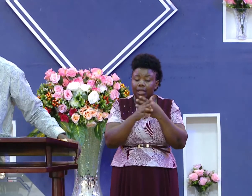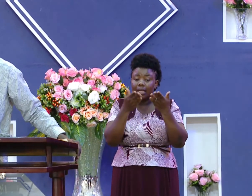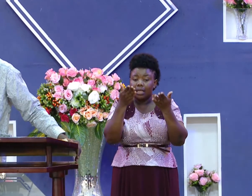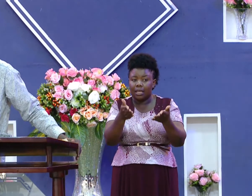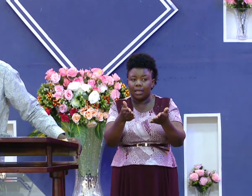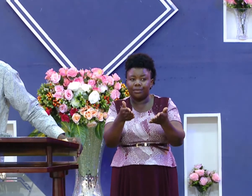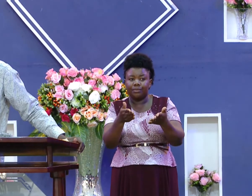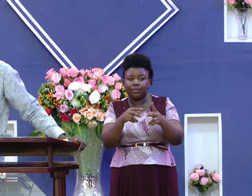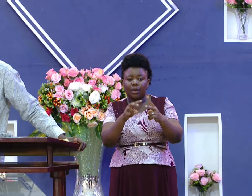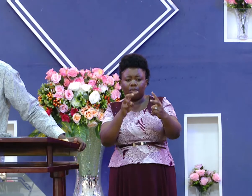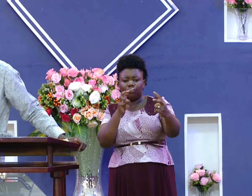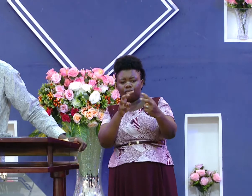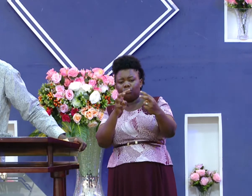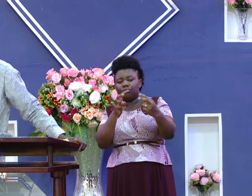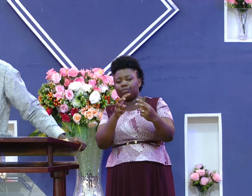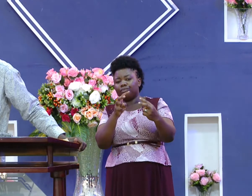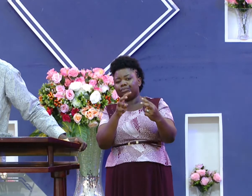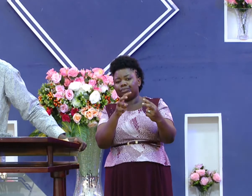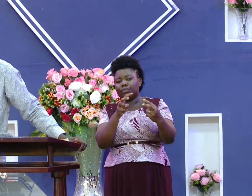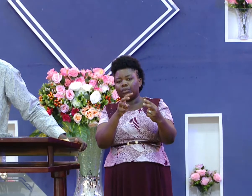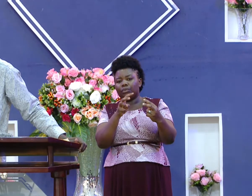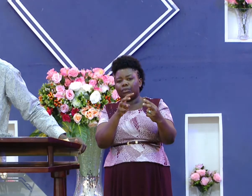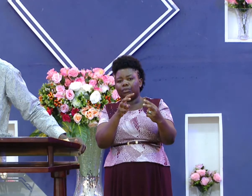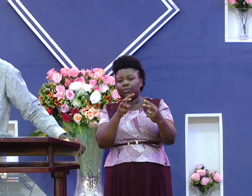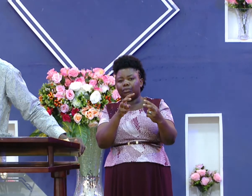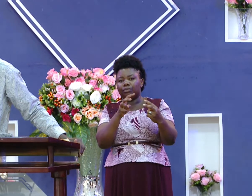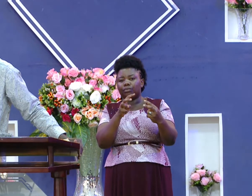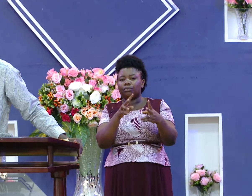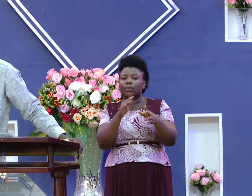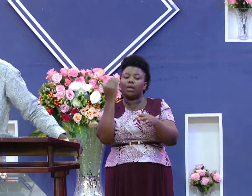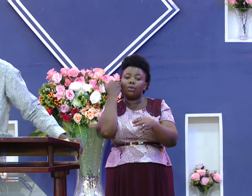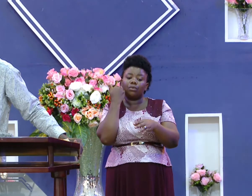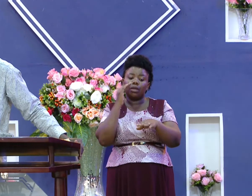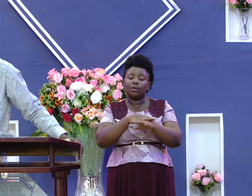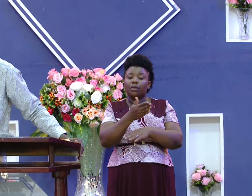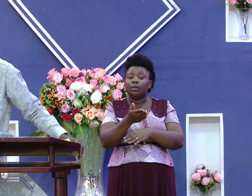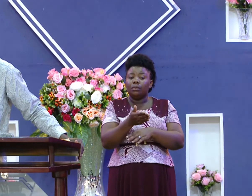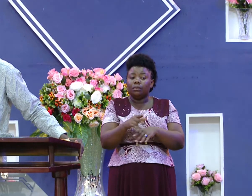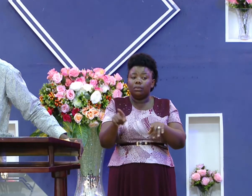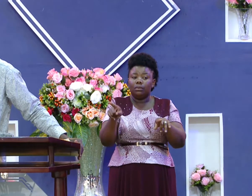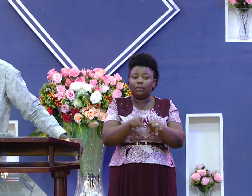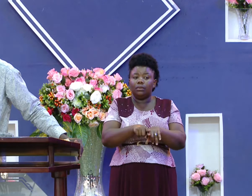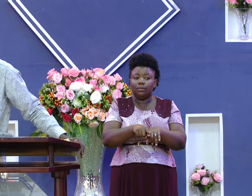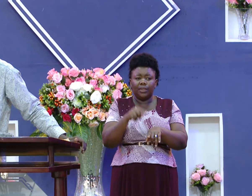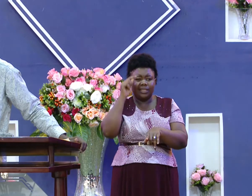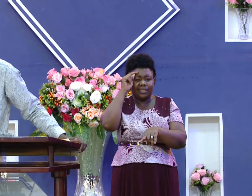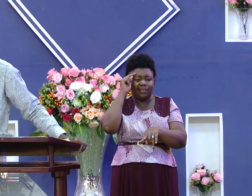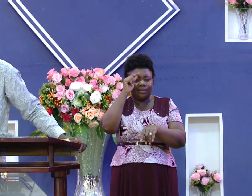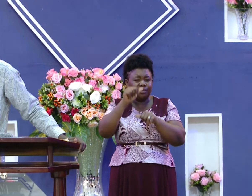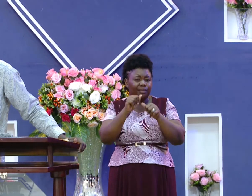there, face to face, I will execute judgment upon you.